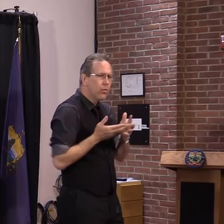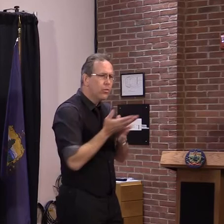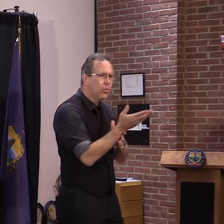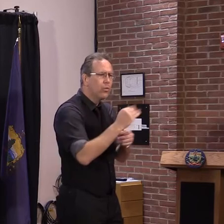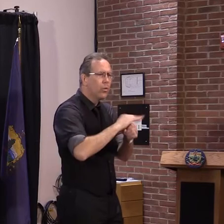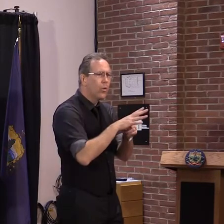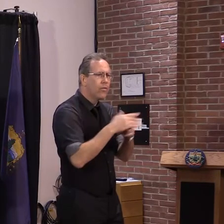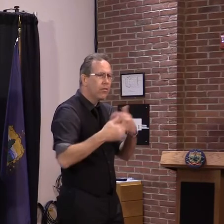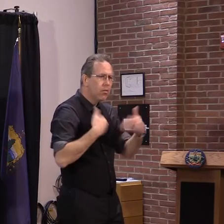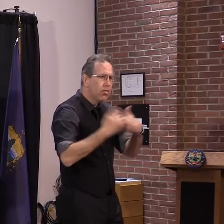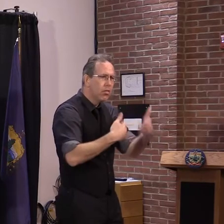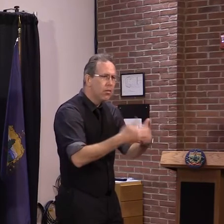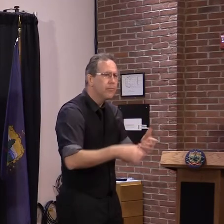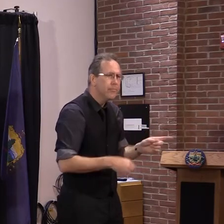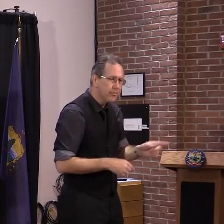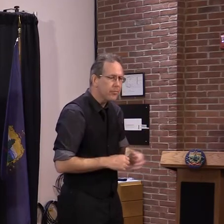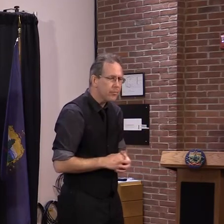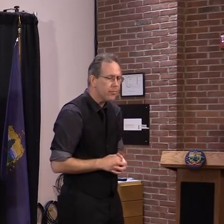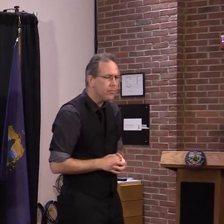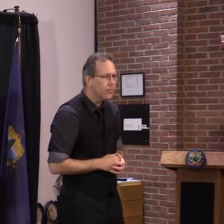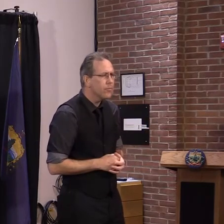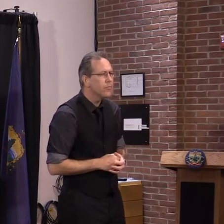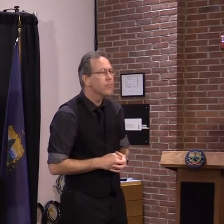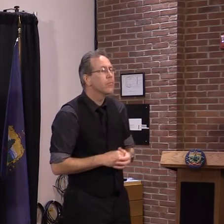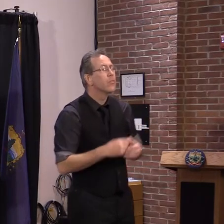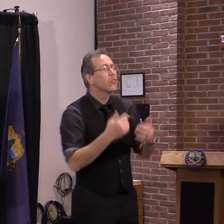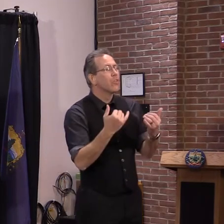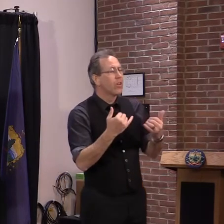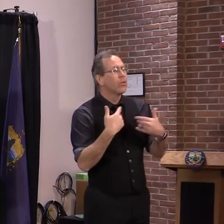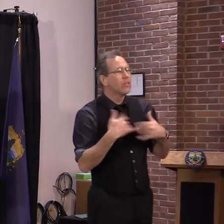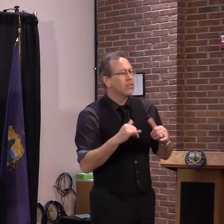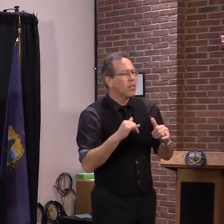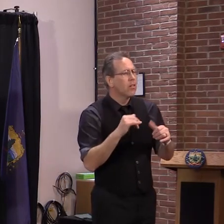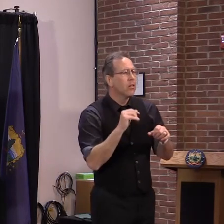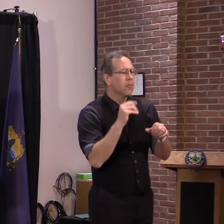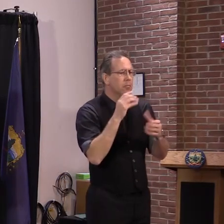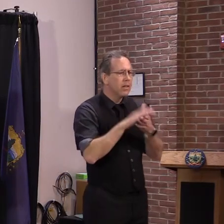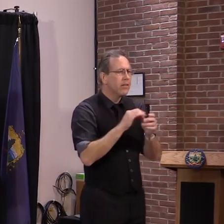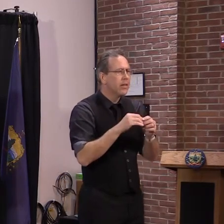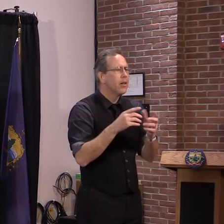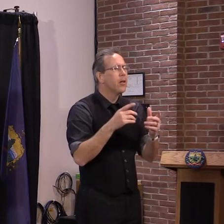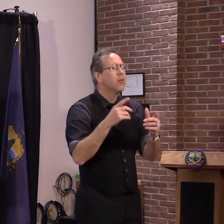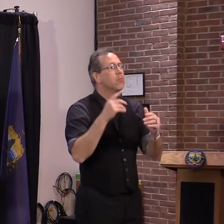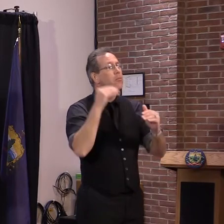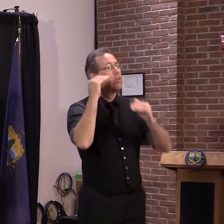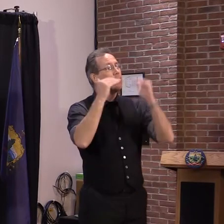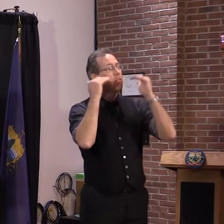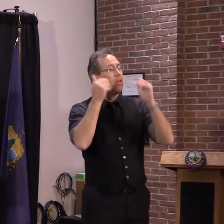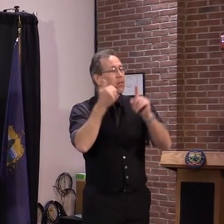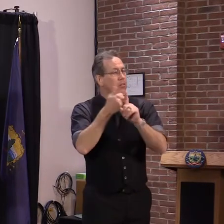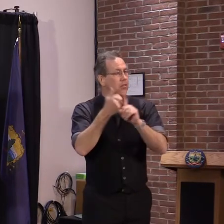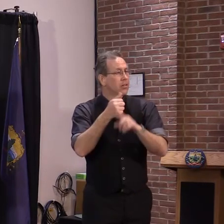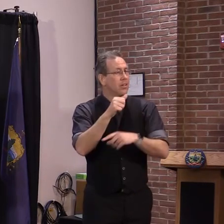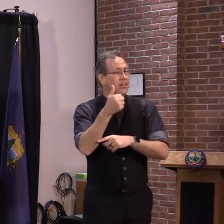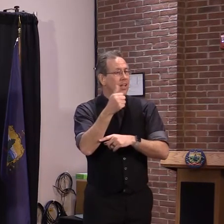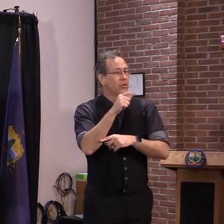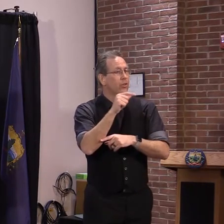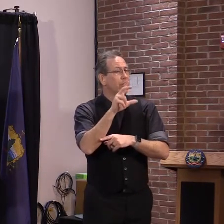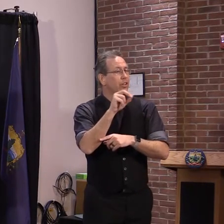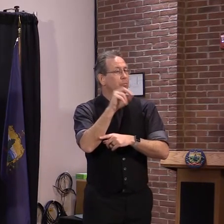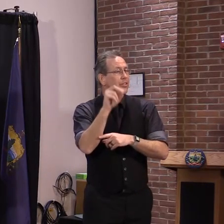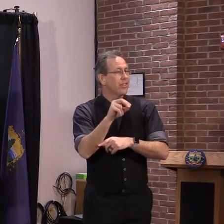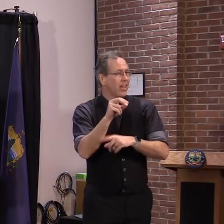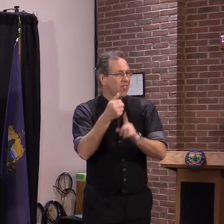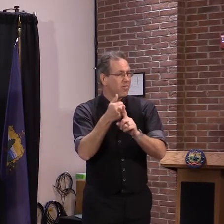that currently we still believe, for adults at least, a 10 to 30% chance of having long